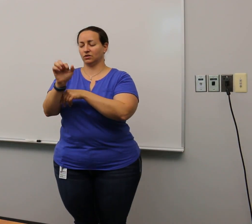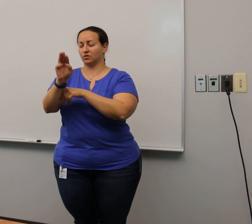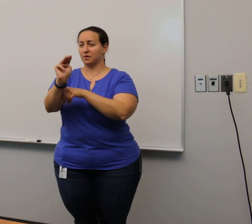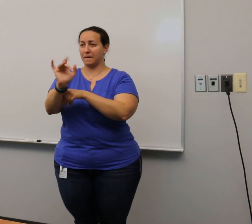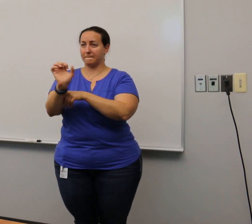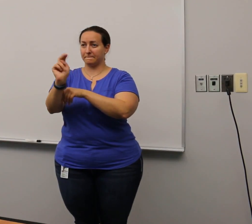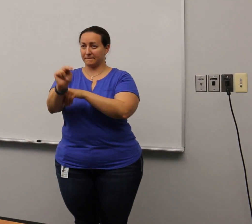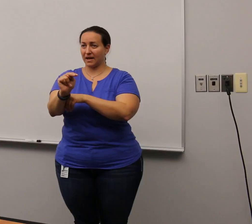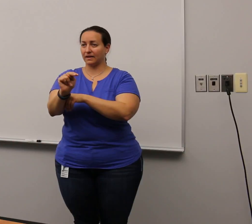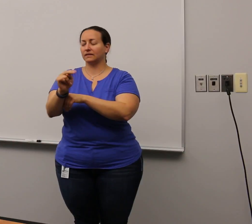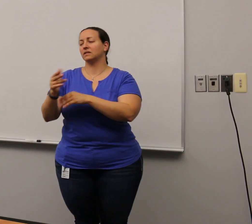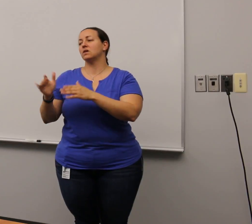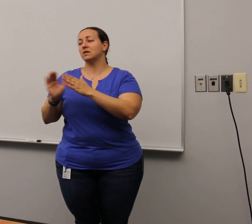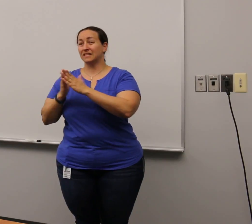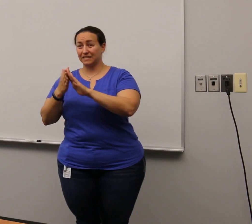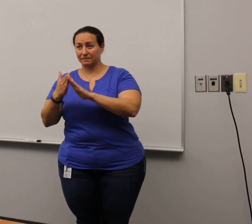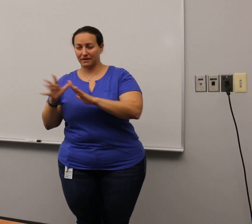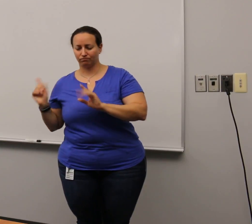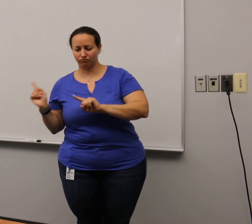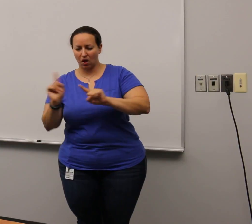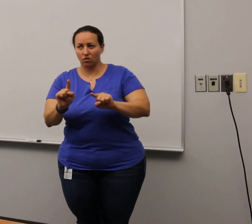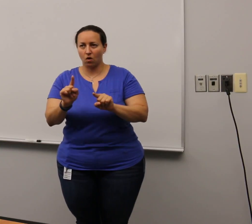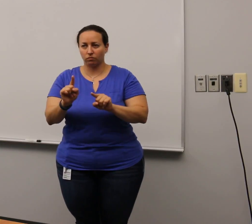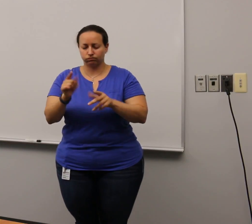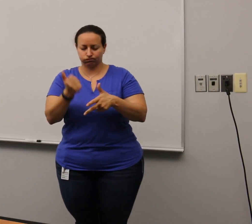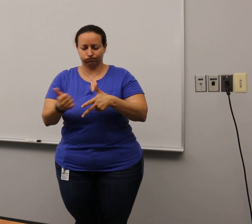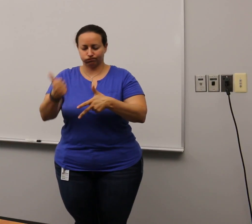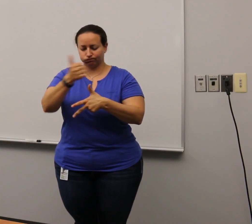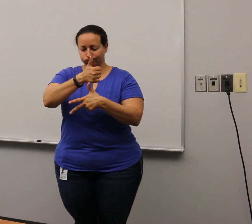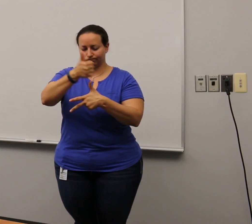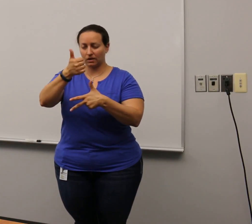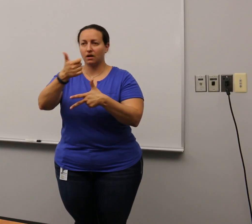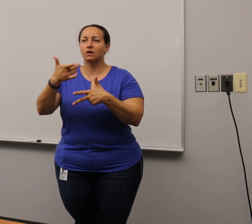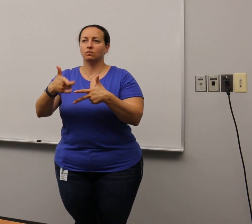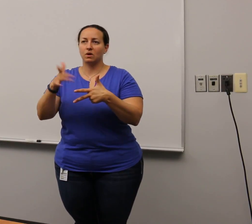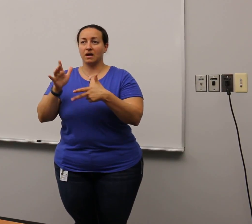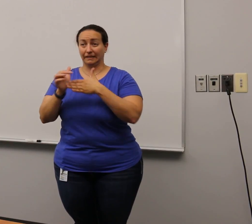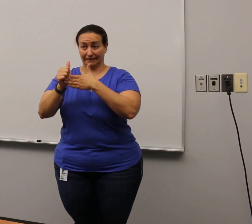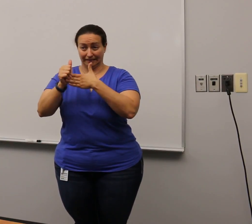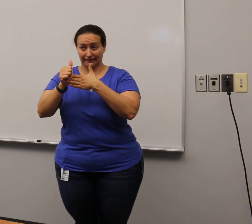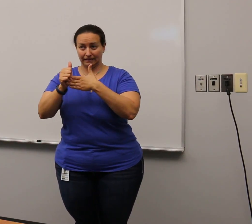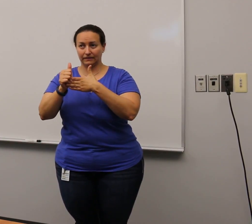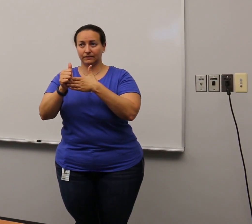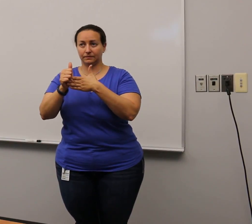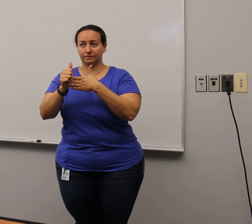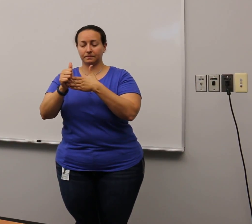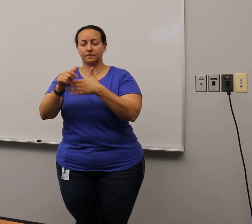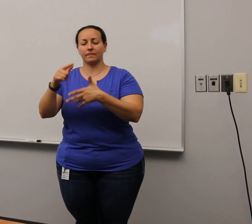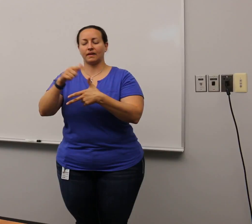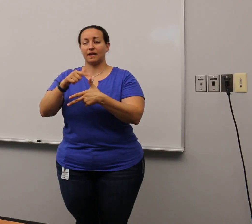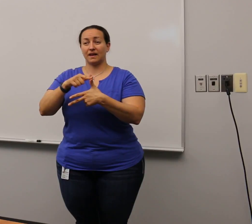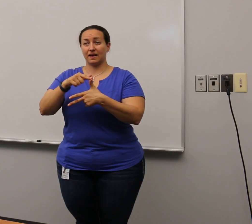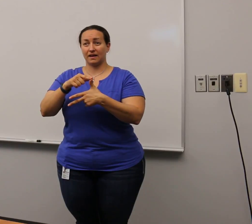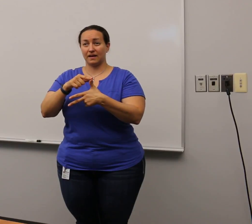hall. Each level of government also has a leader. The head of the federal government is the Prime